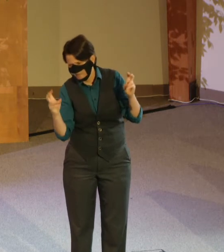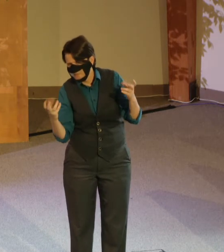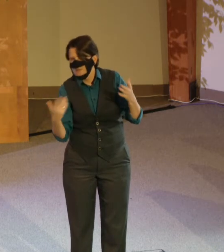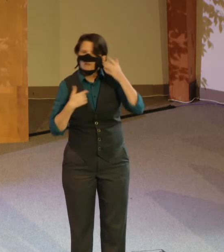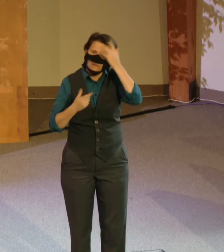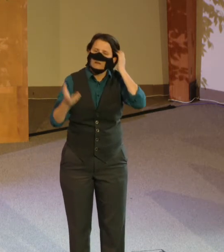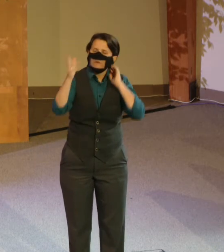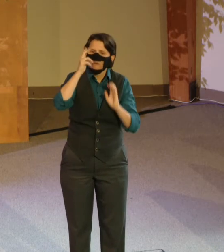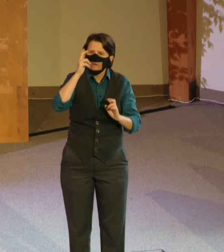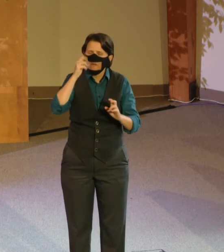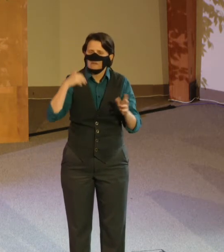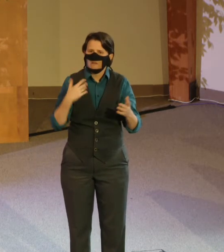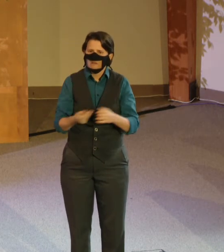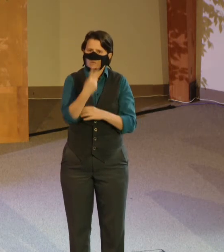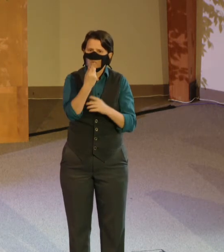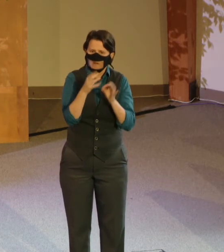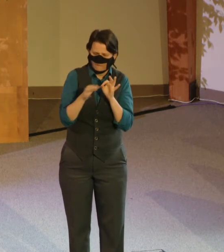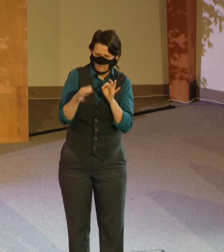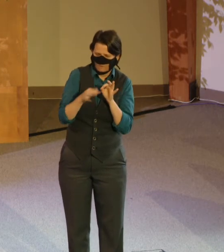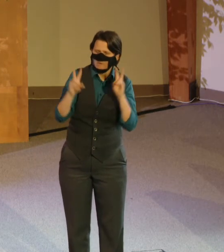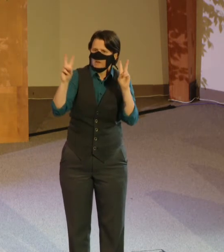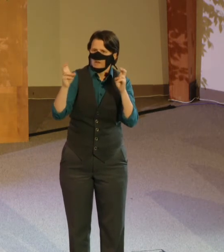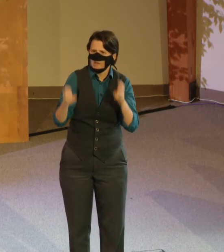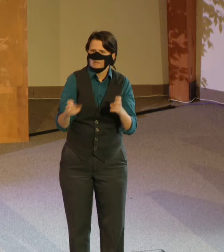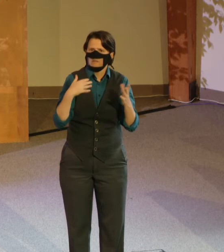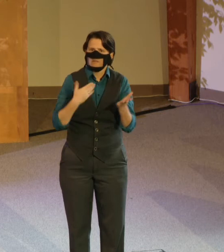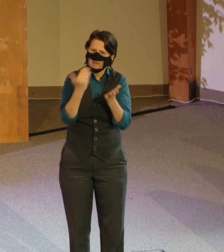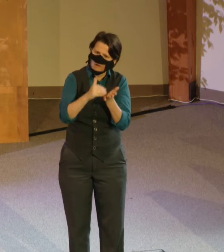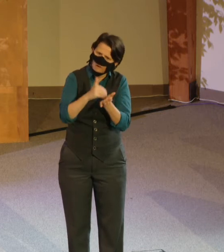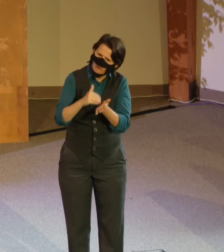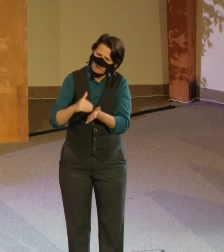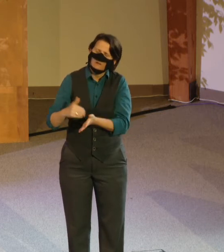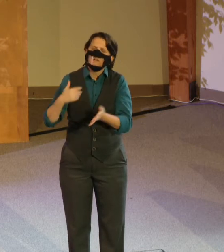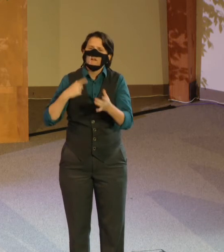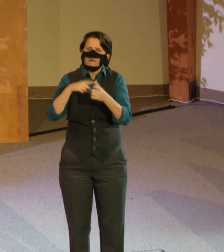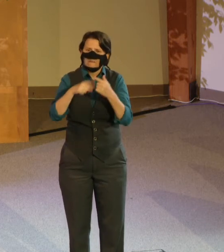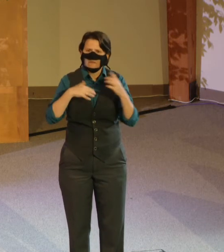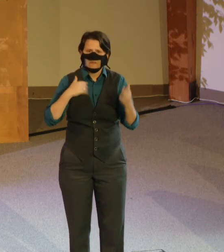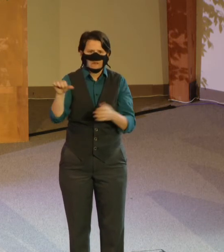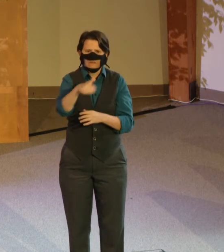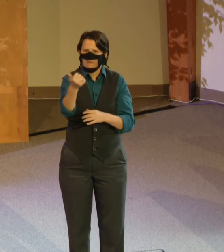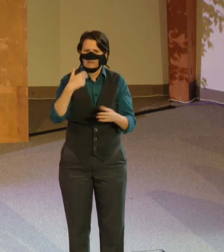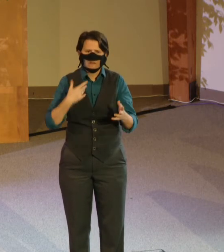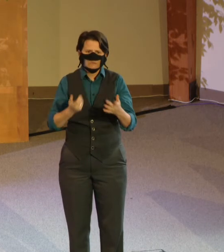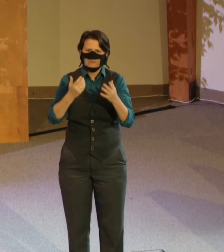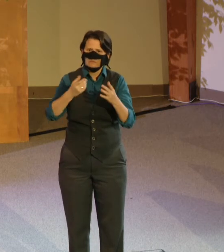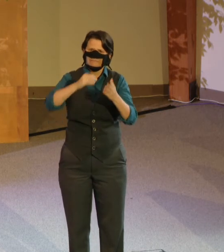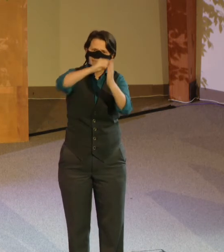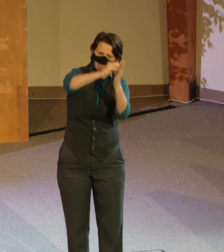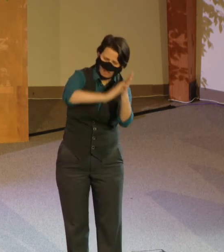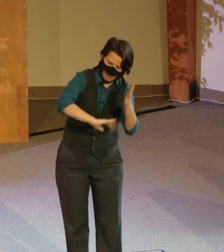incessantly, and once I give voice to the one phrase, everything else that my guides have to say comes tumbling out afterwards. I know